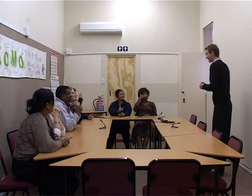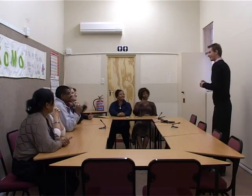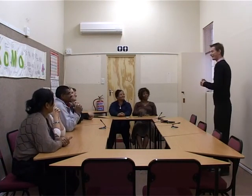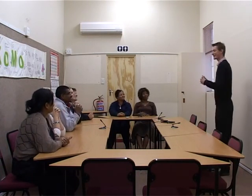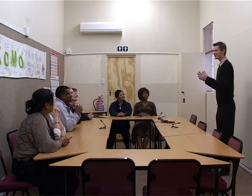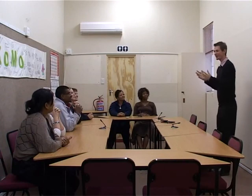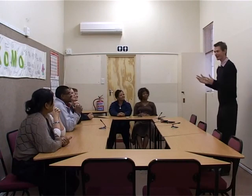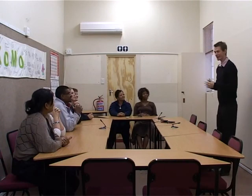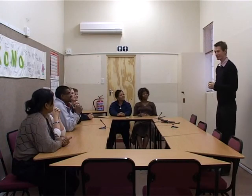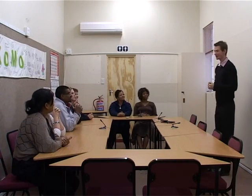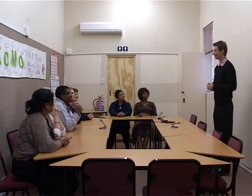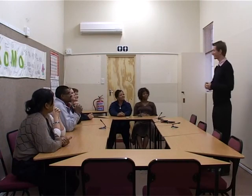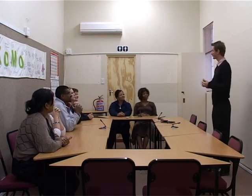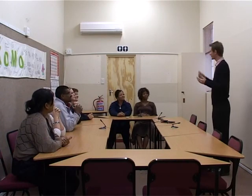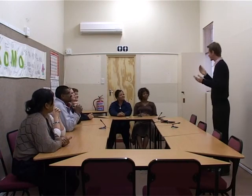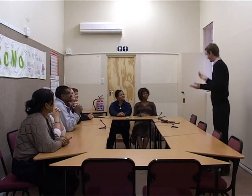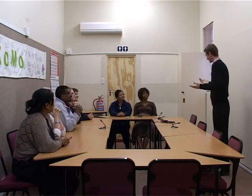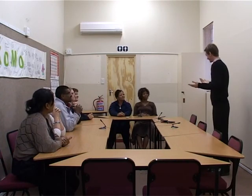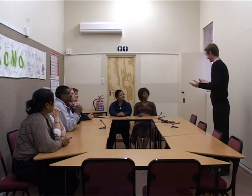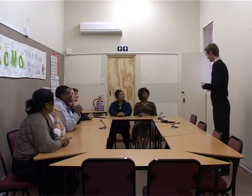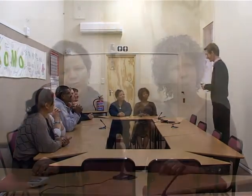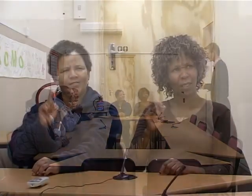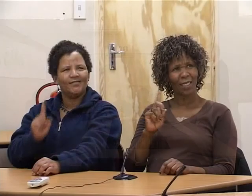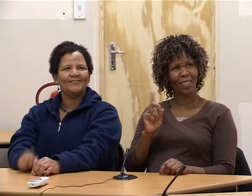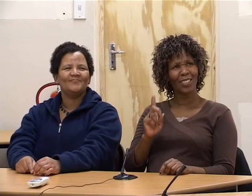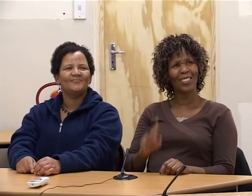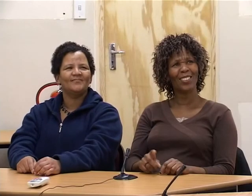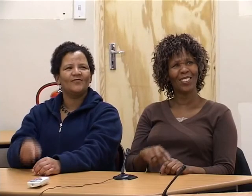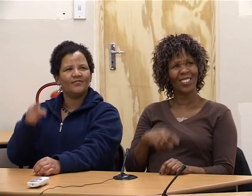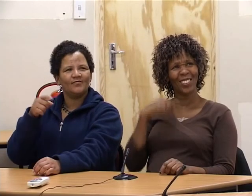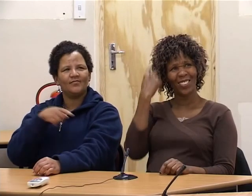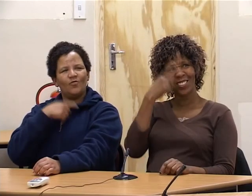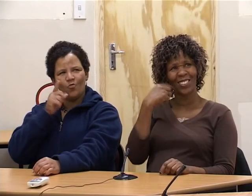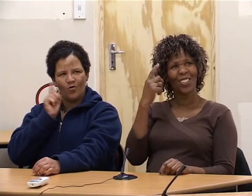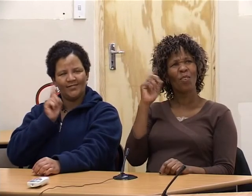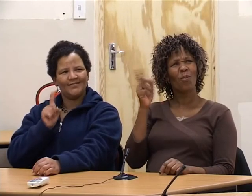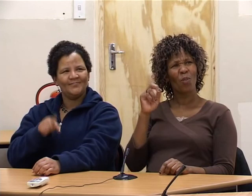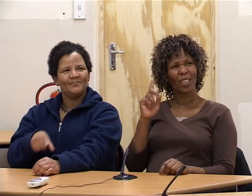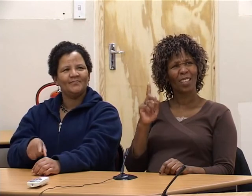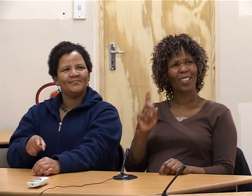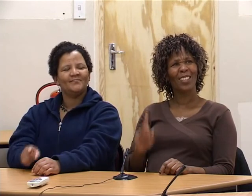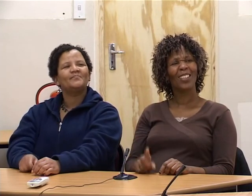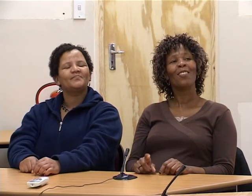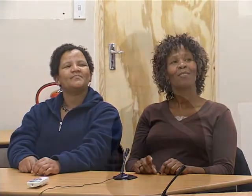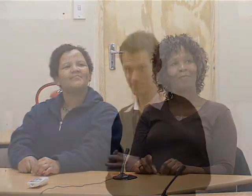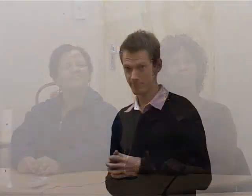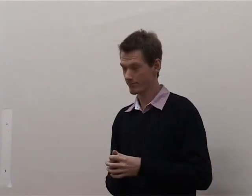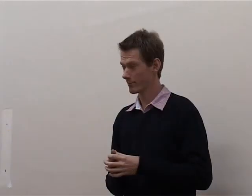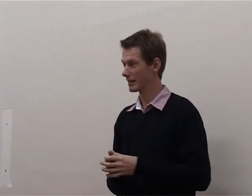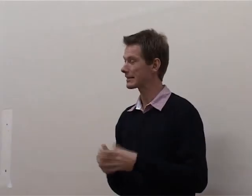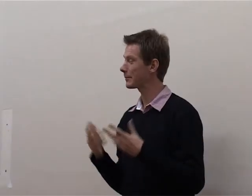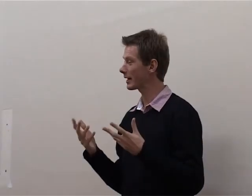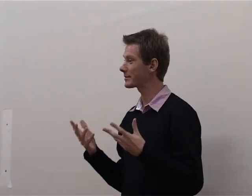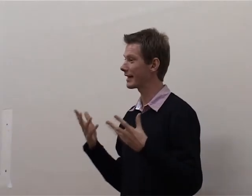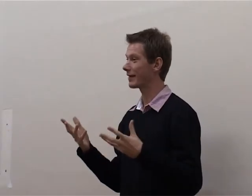inequalities and discrimination. It prevents them from fully participating in life and decision-making that has to do